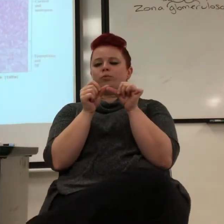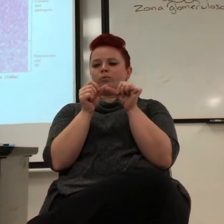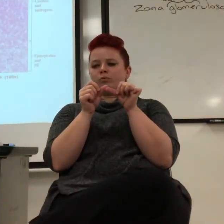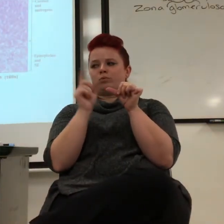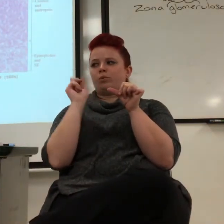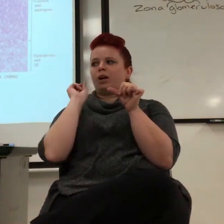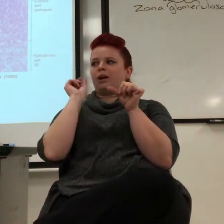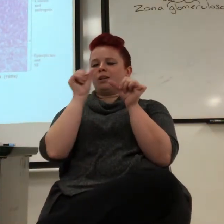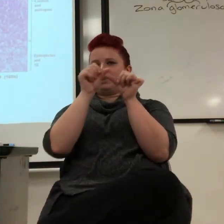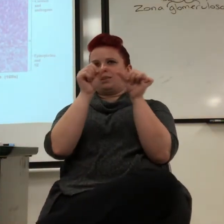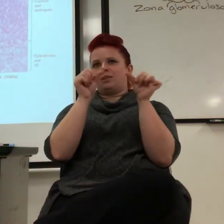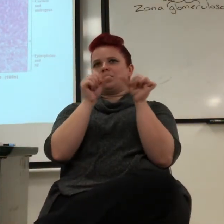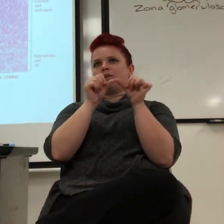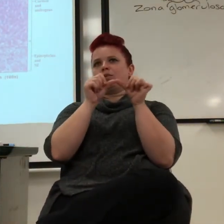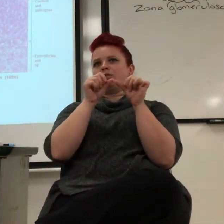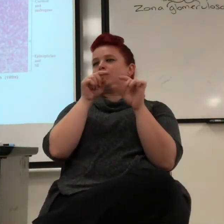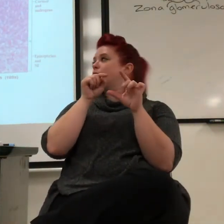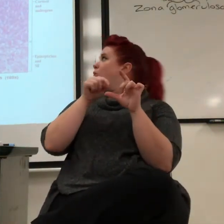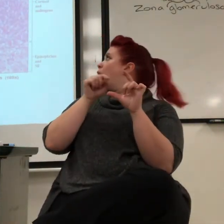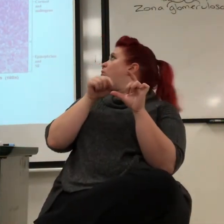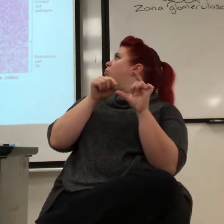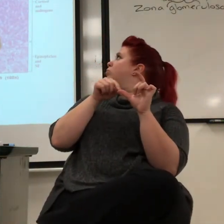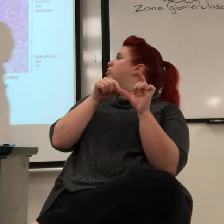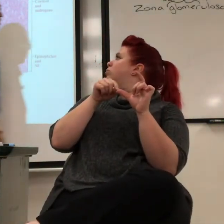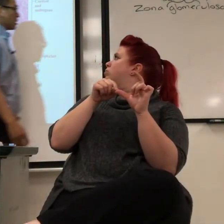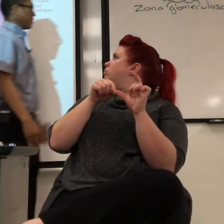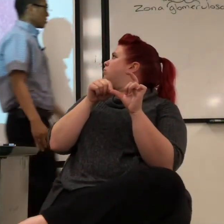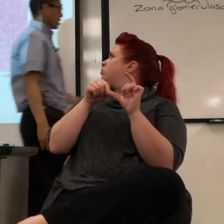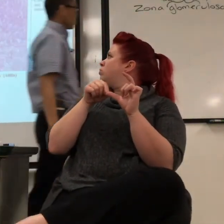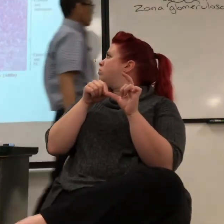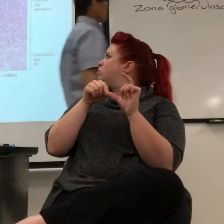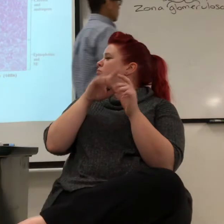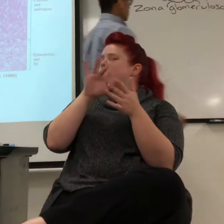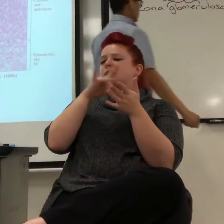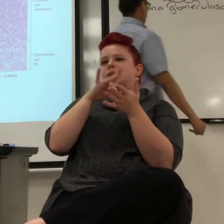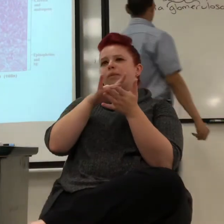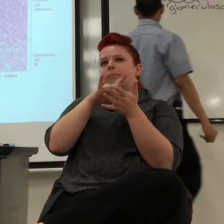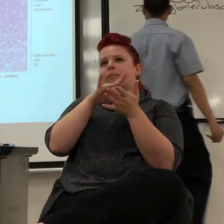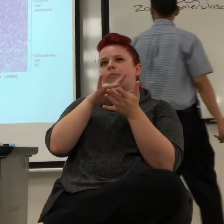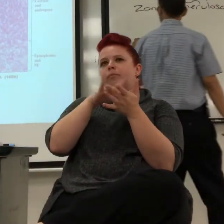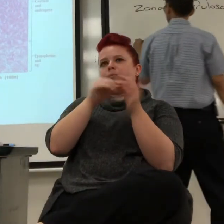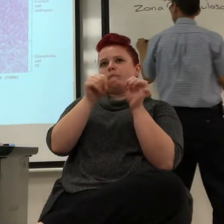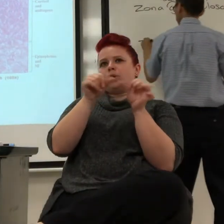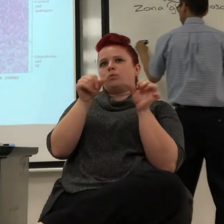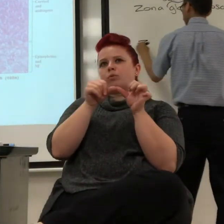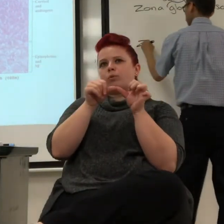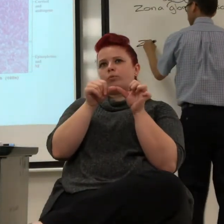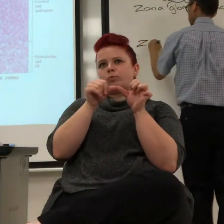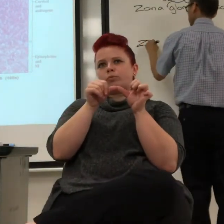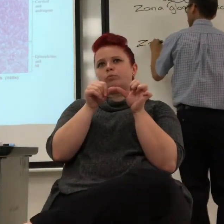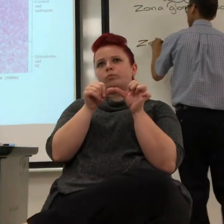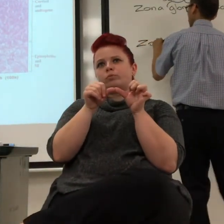this zone here, the zona fasciculata, it's the middle zone.